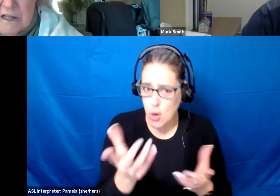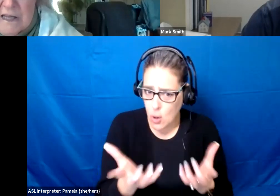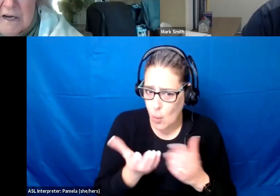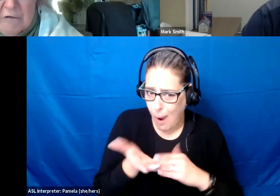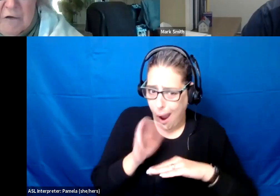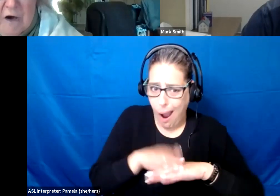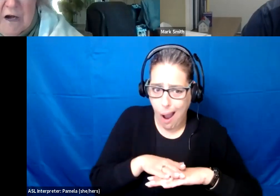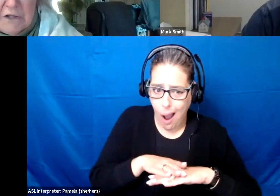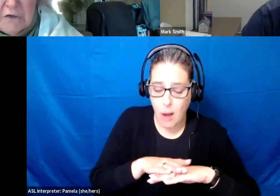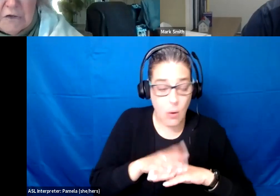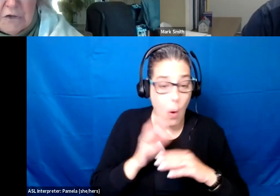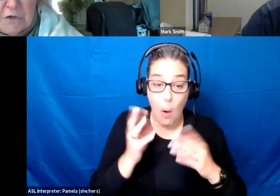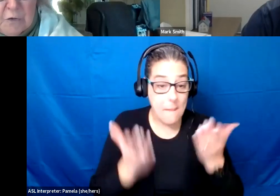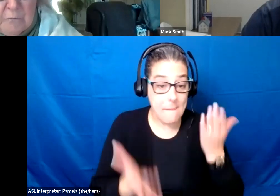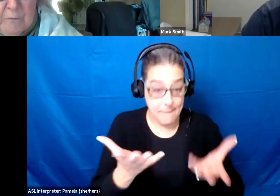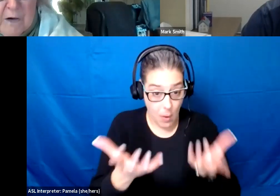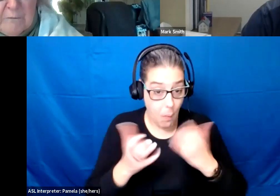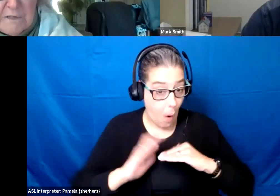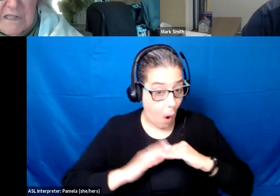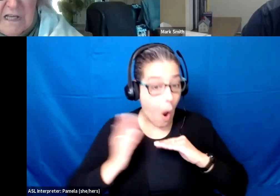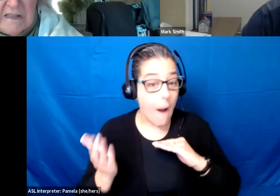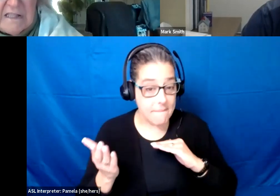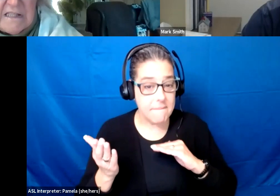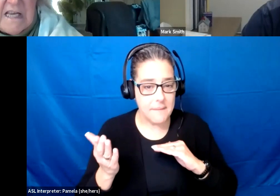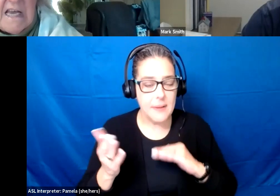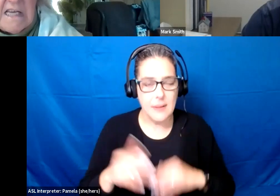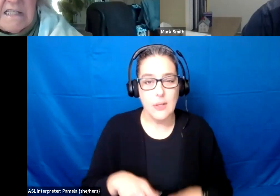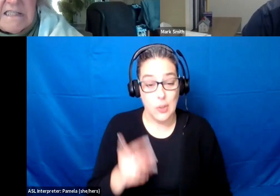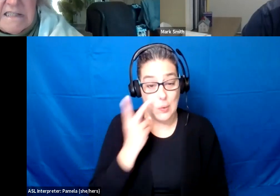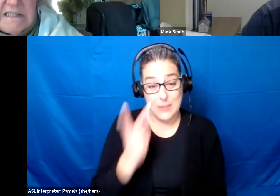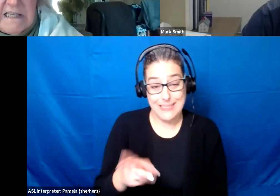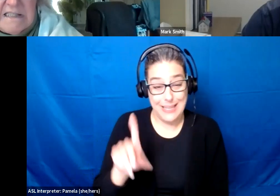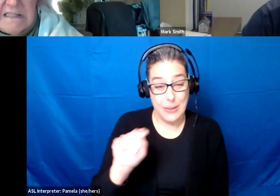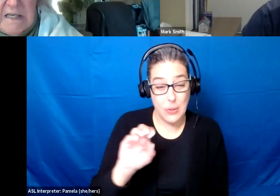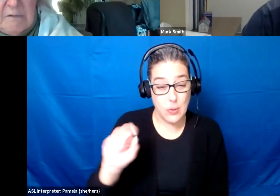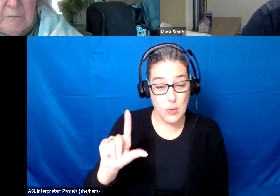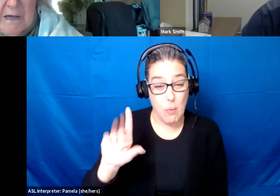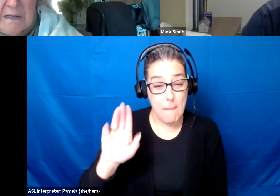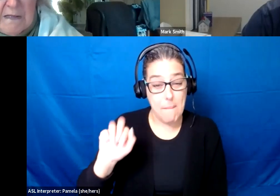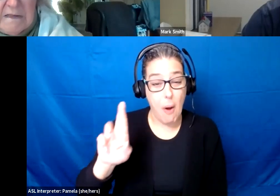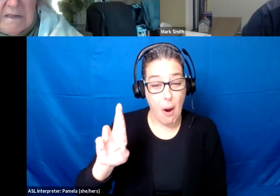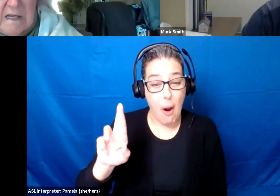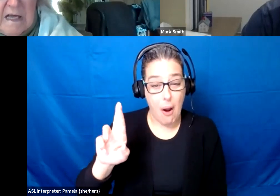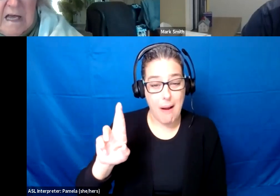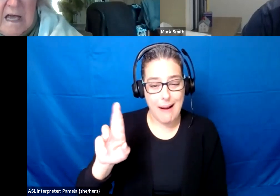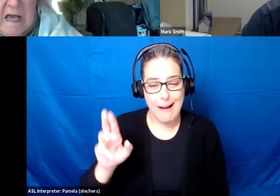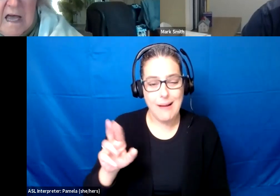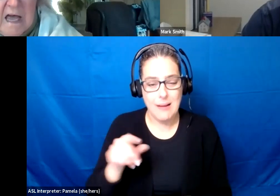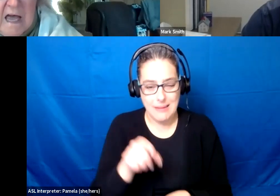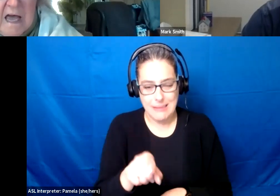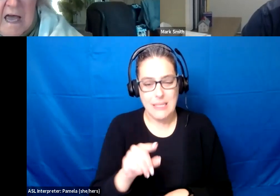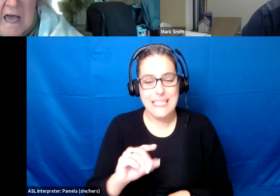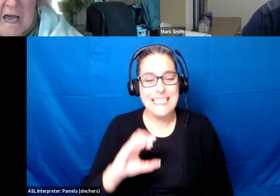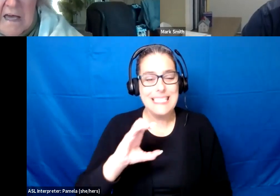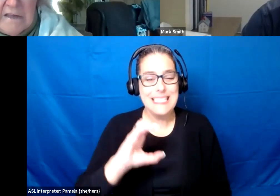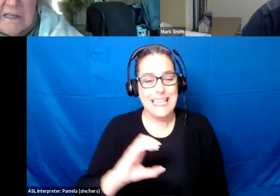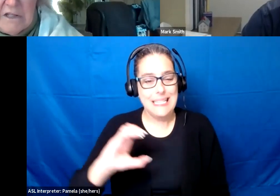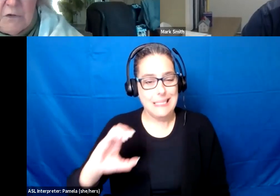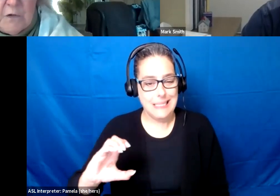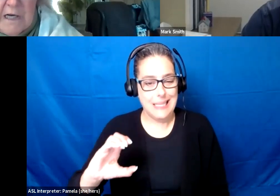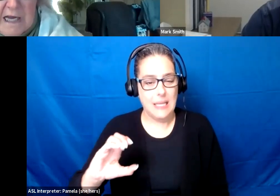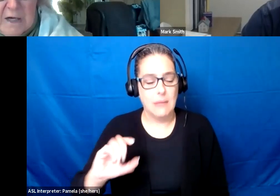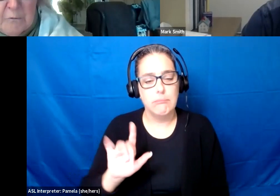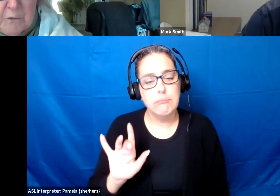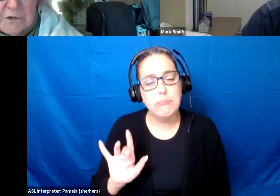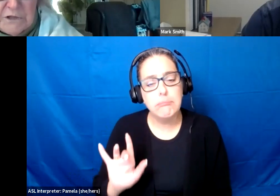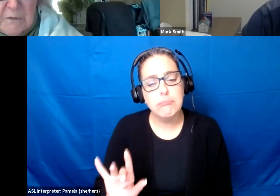the little arrow on your toolbar beside the CC button, and